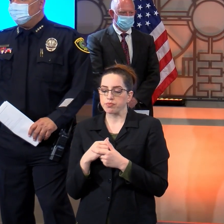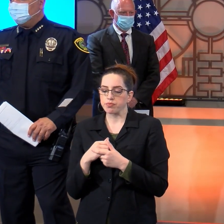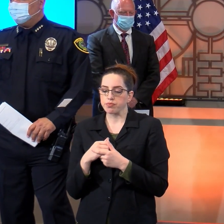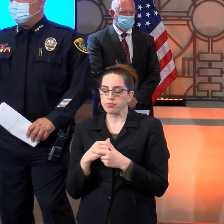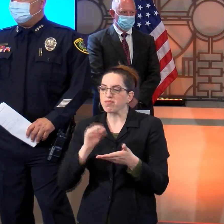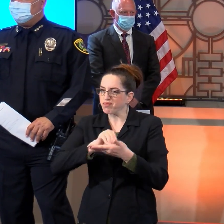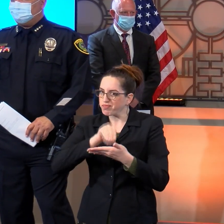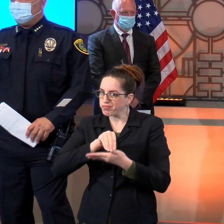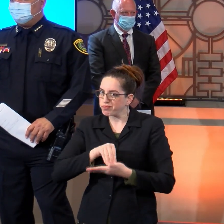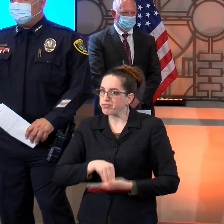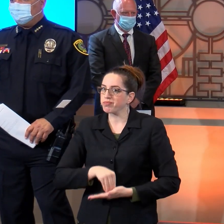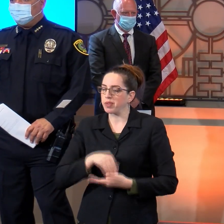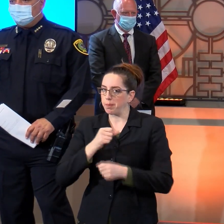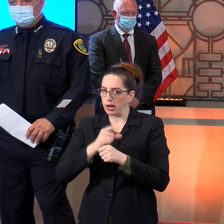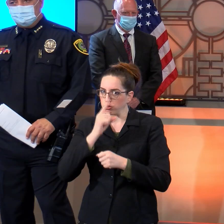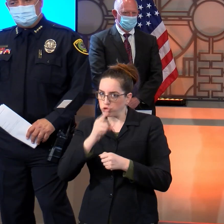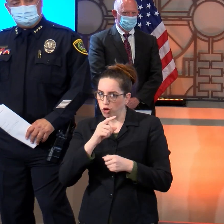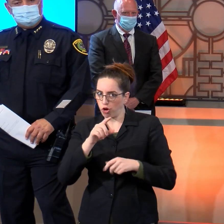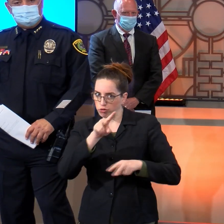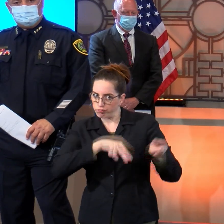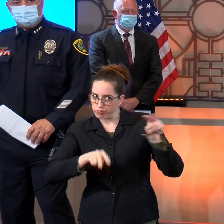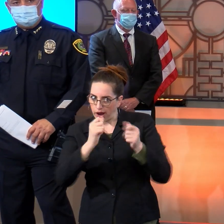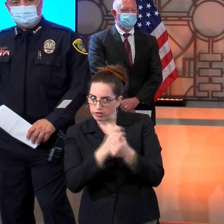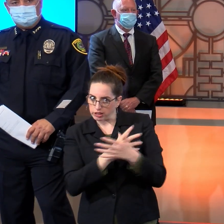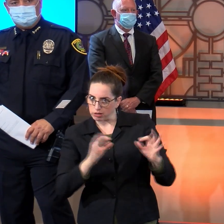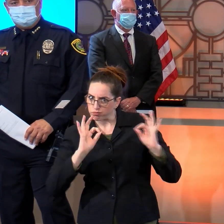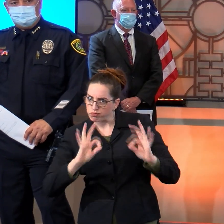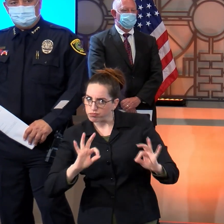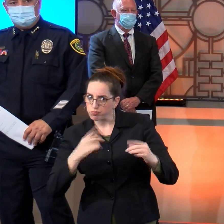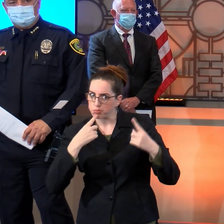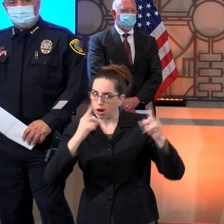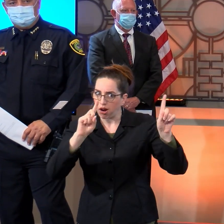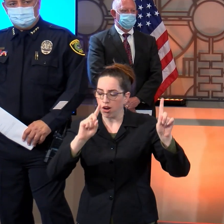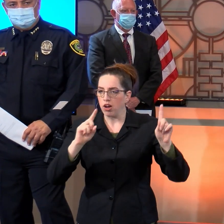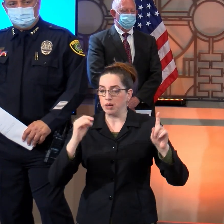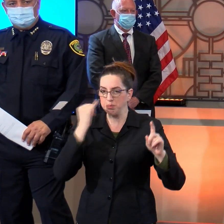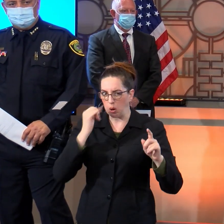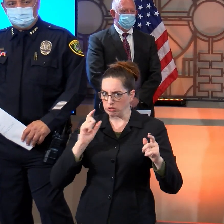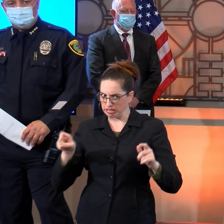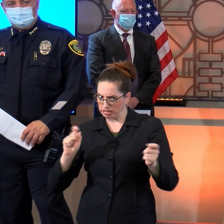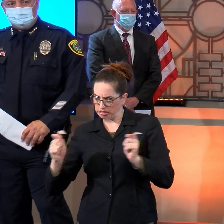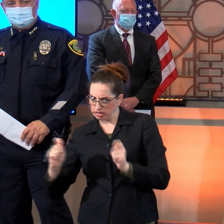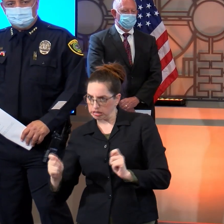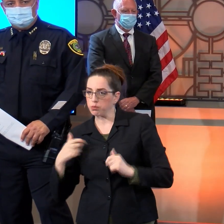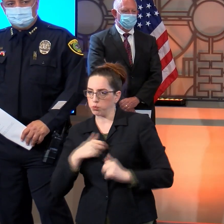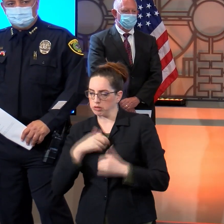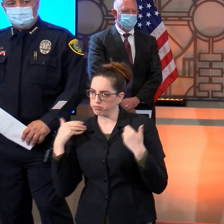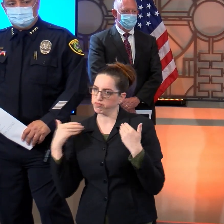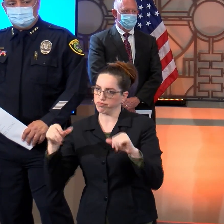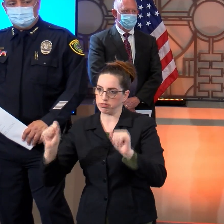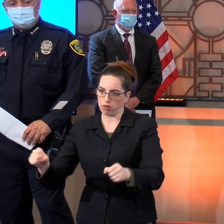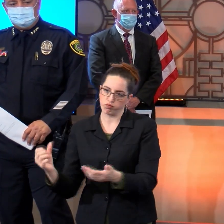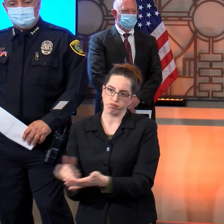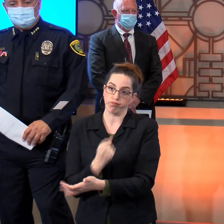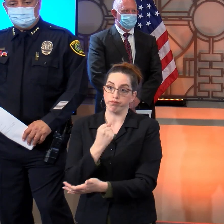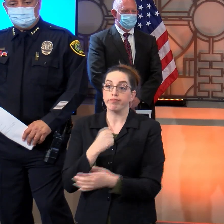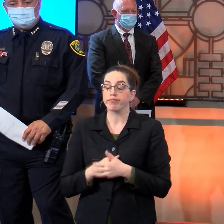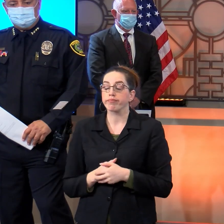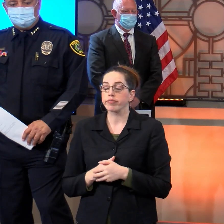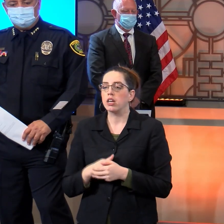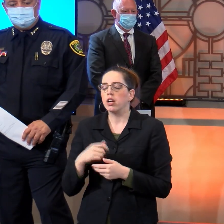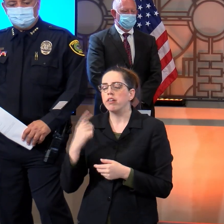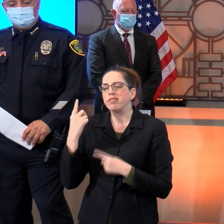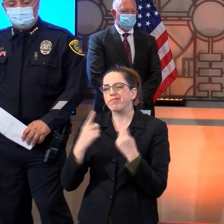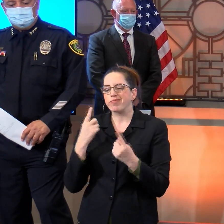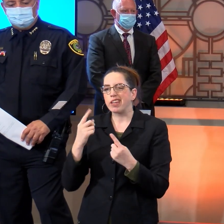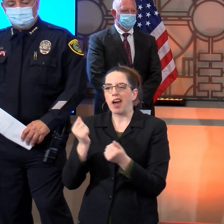whole system is working. And if we need to make any adjustments, we're prepared to do that as early as possible. So you can think about all